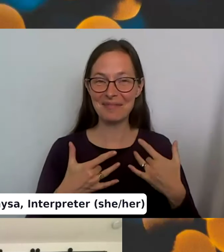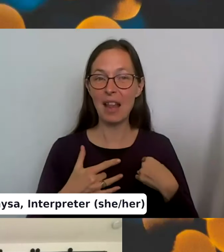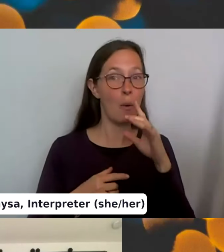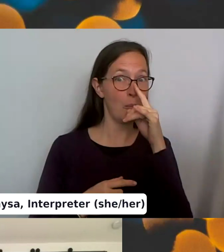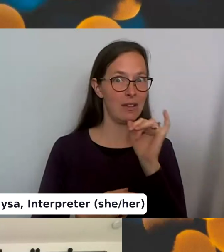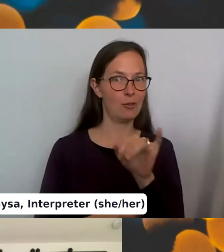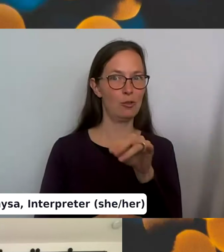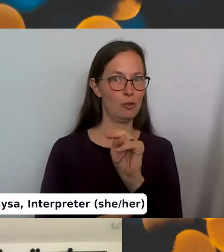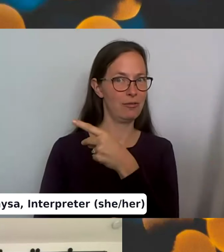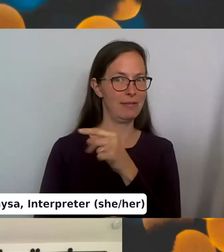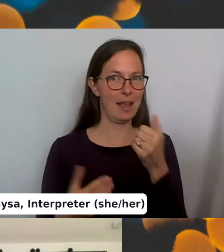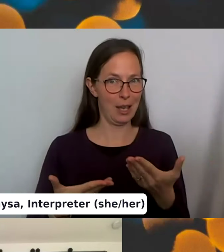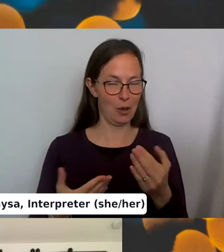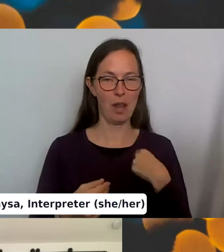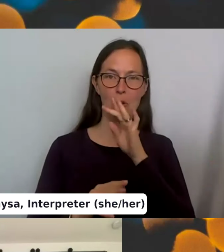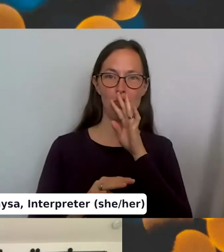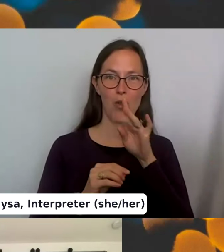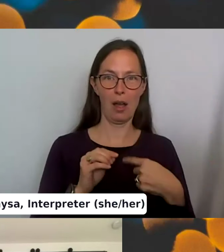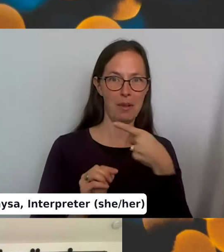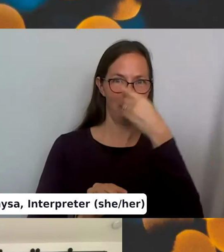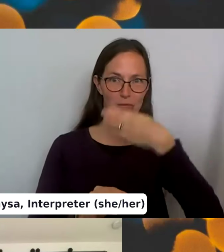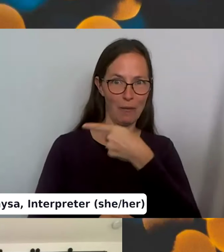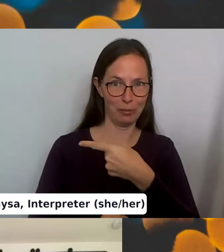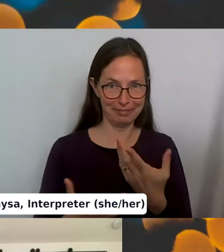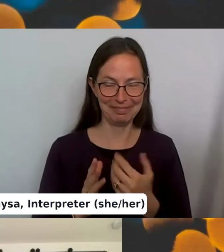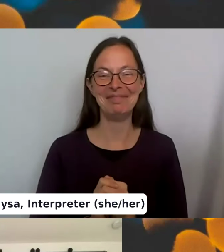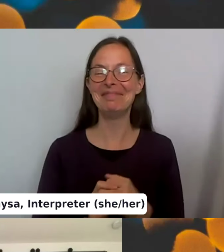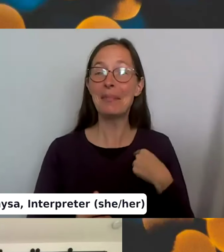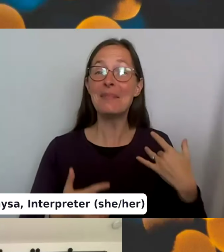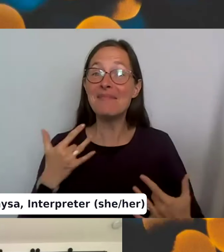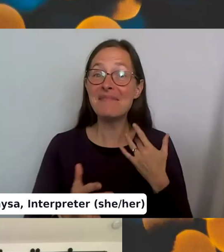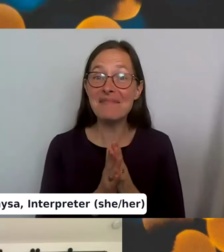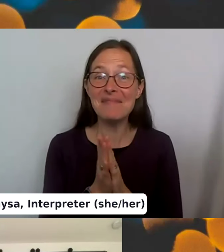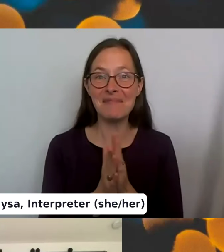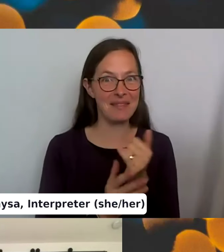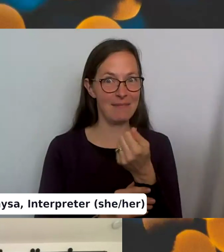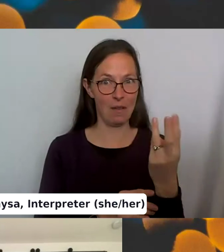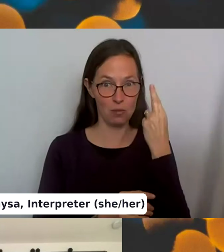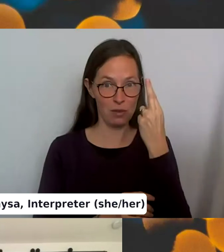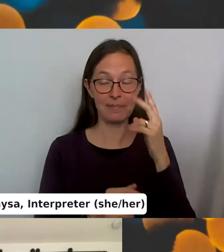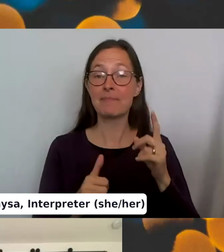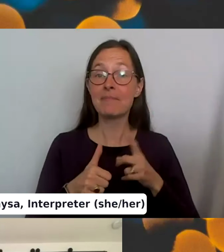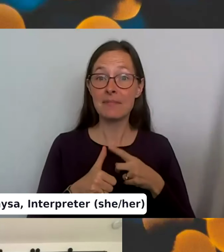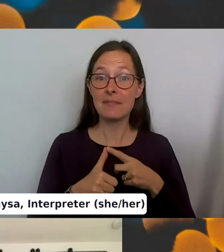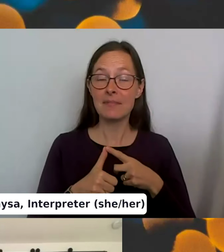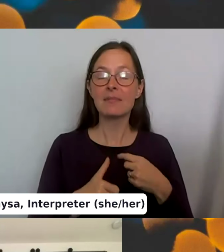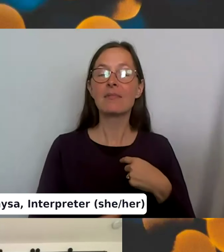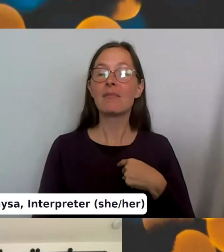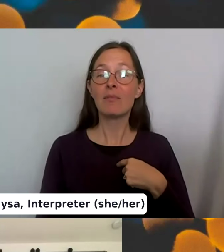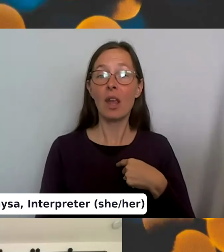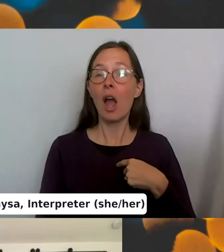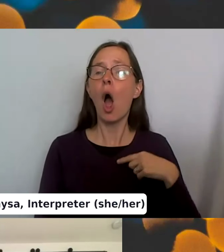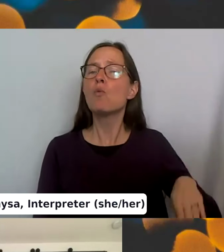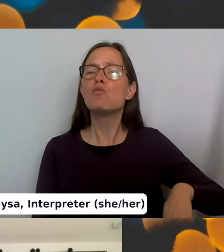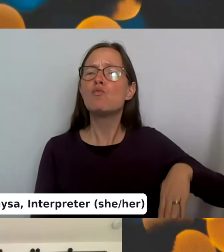here and talk about Jin in front of them. I'm excited for this for a number of reasons. One, I've grown up